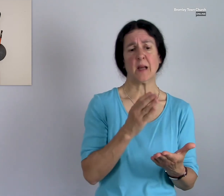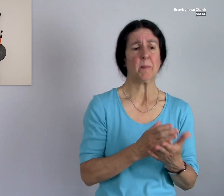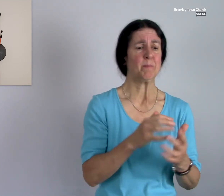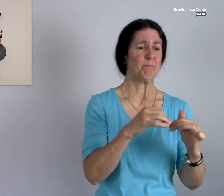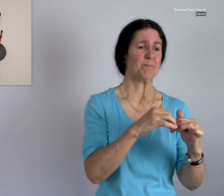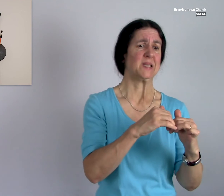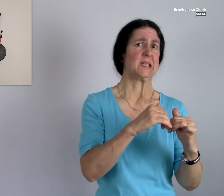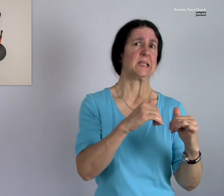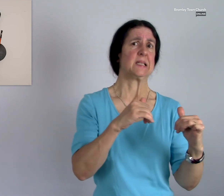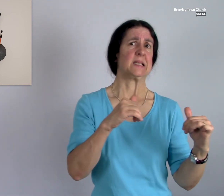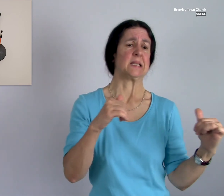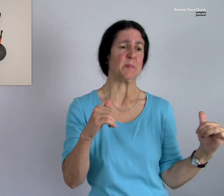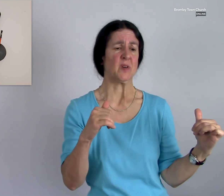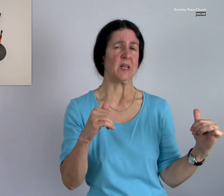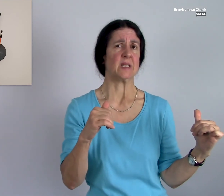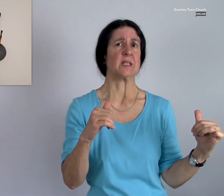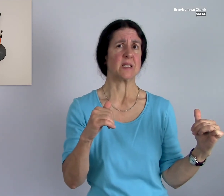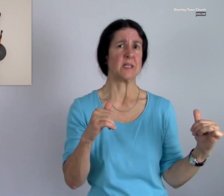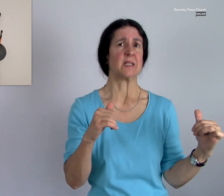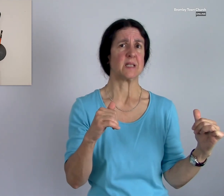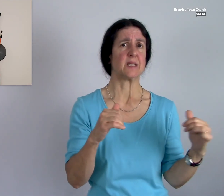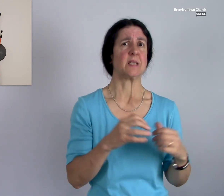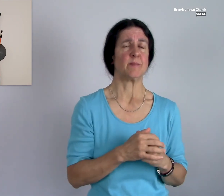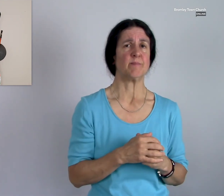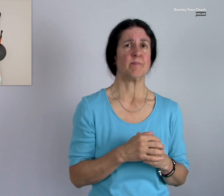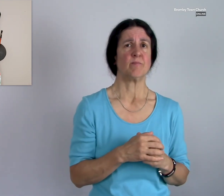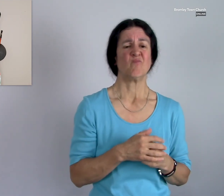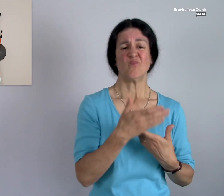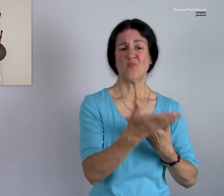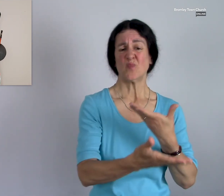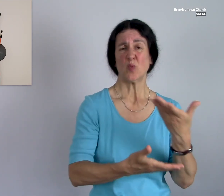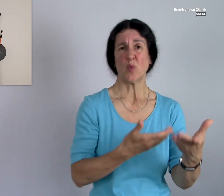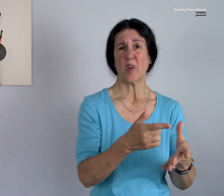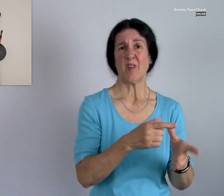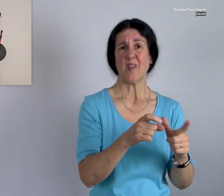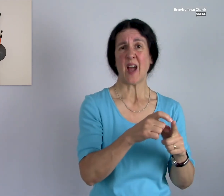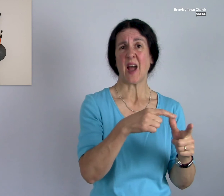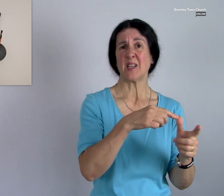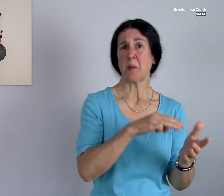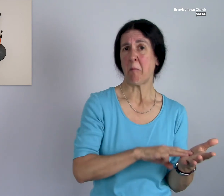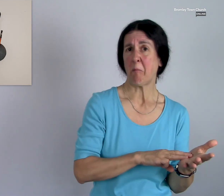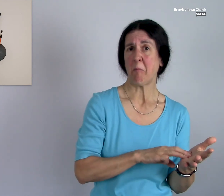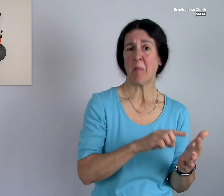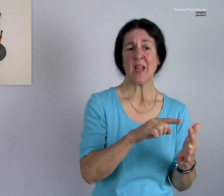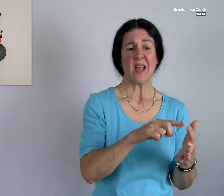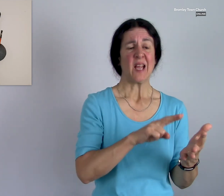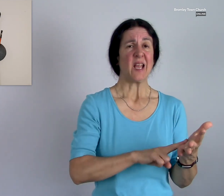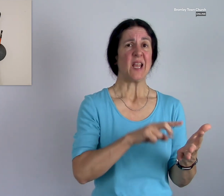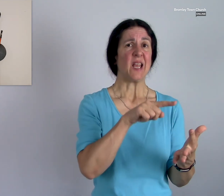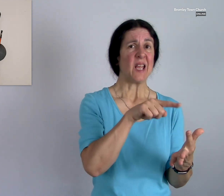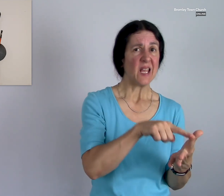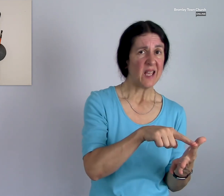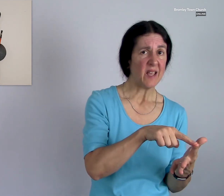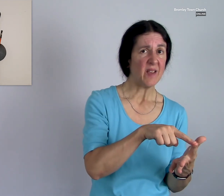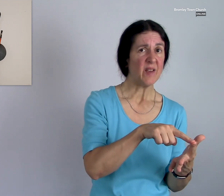and deceives. You know, what is so noticeable about this story of Adam and Eve is that the outcome they got was so